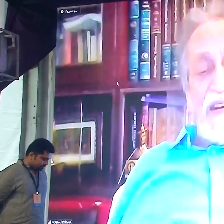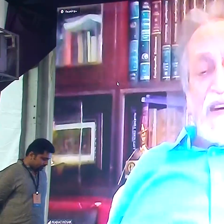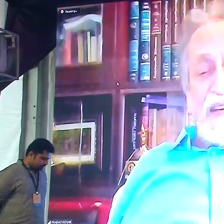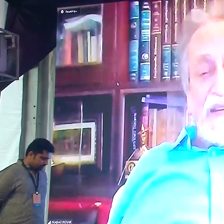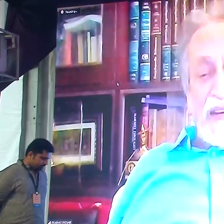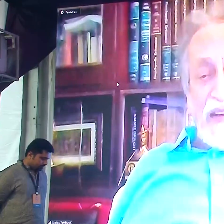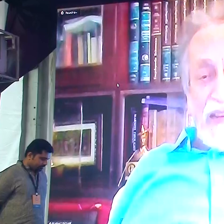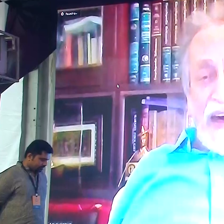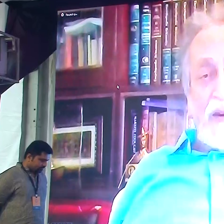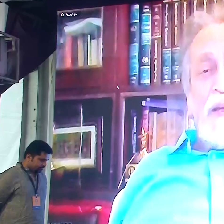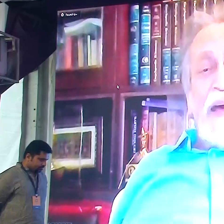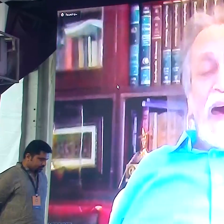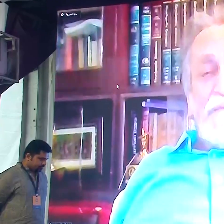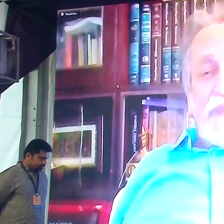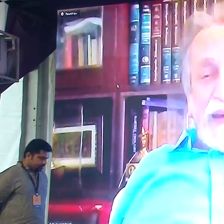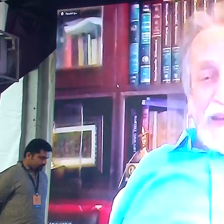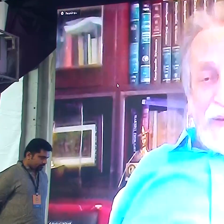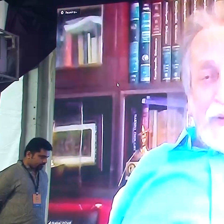center is now,